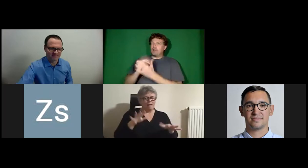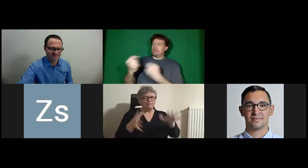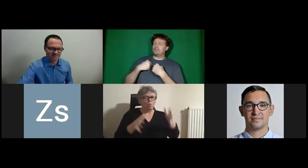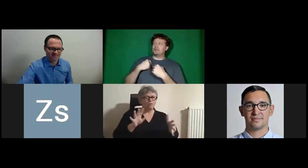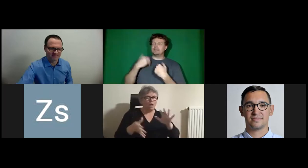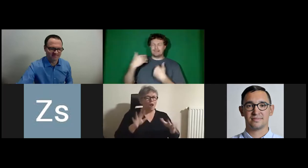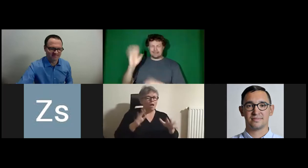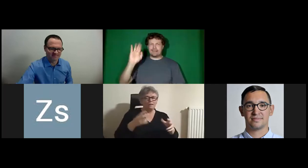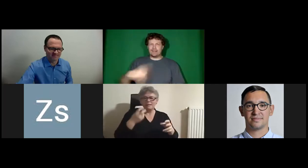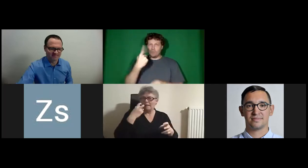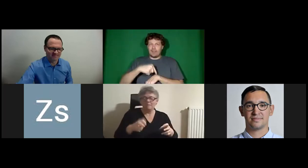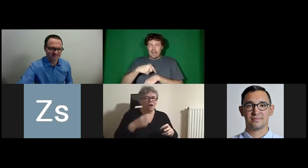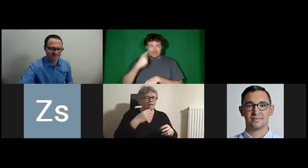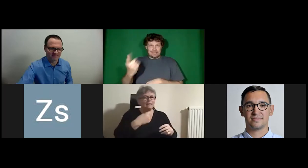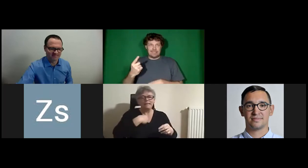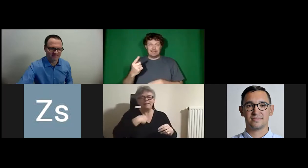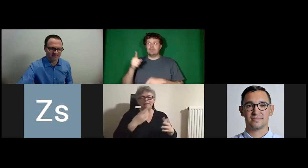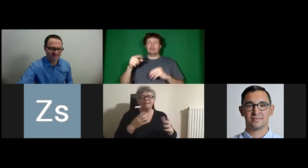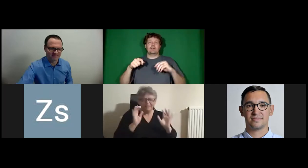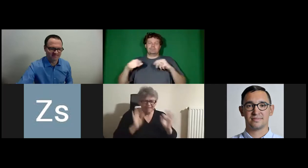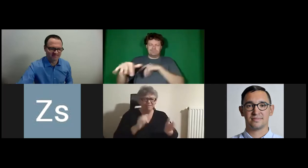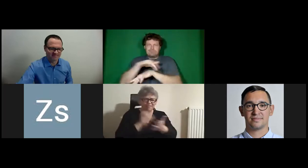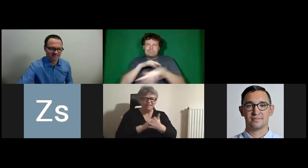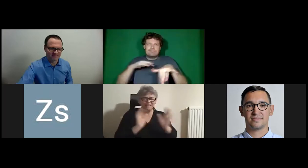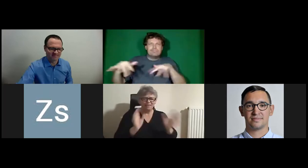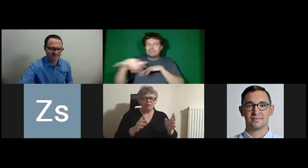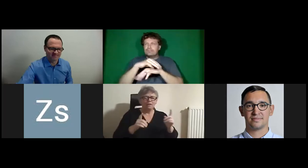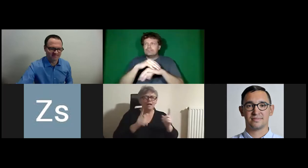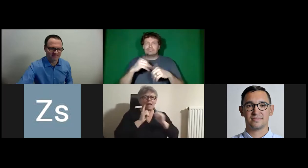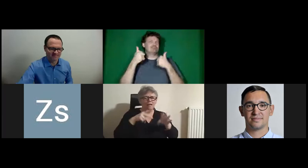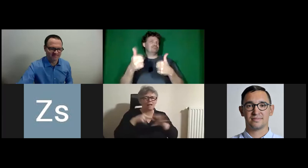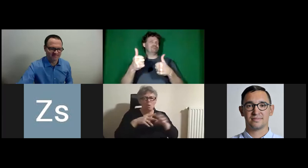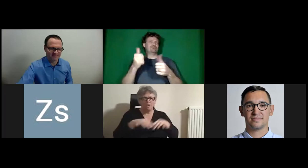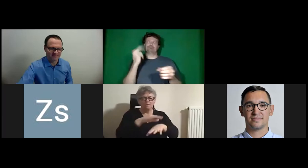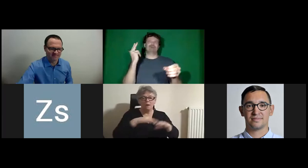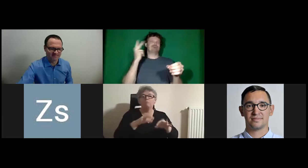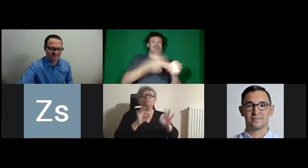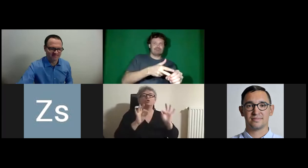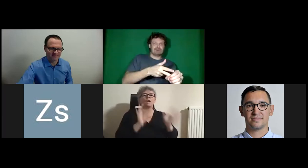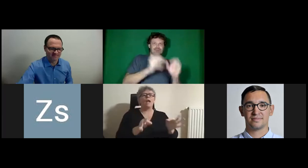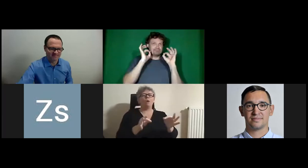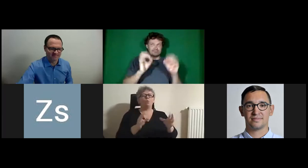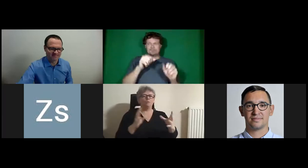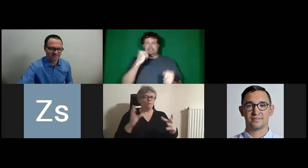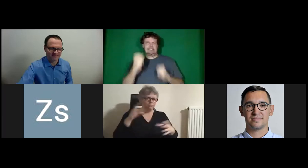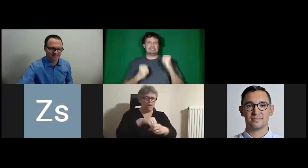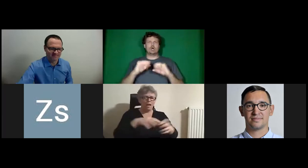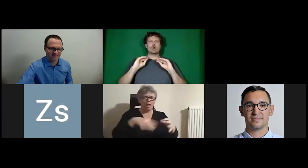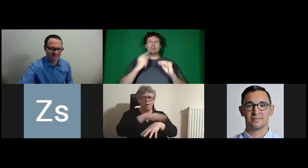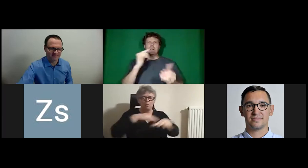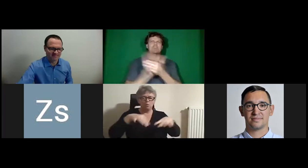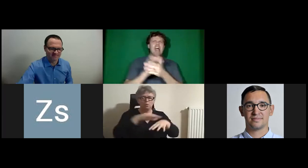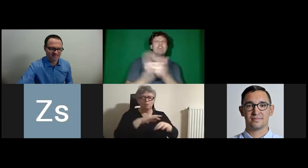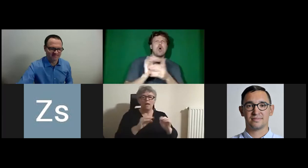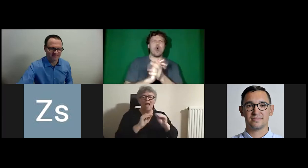nationalities, and it was really loud. They couldn't hear the plays, but I was able to see what he wanted. And they're like, how do you understand? So